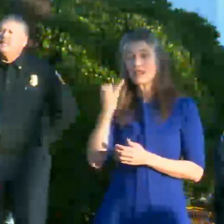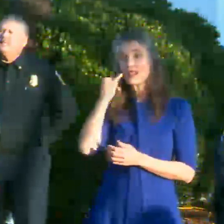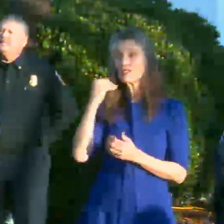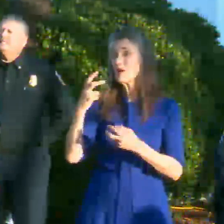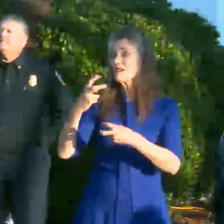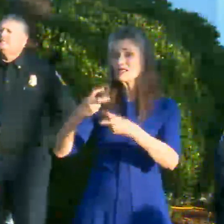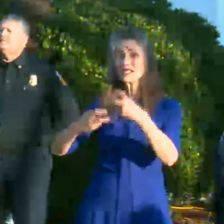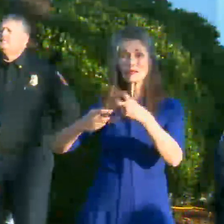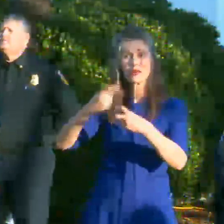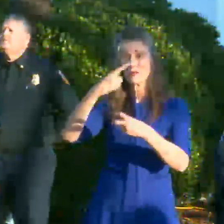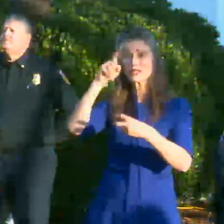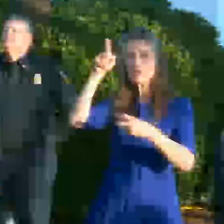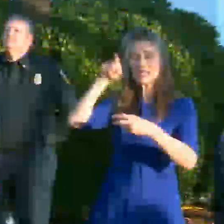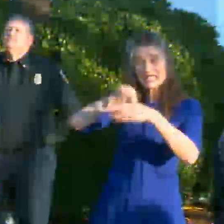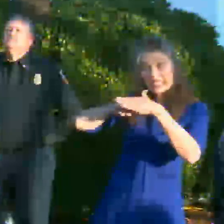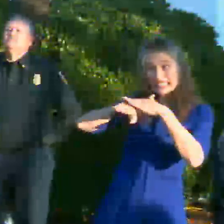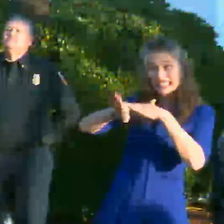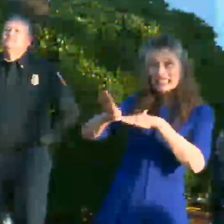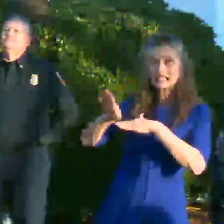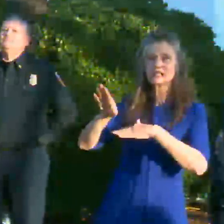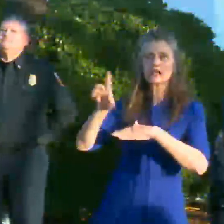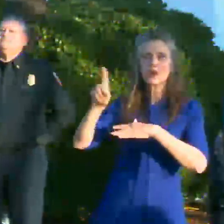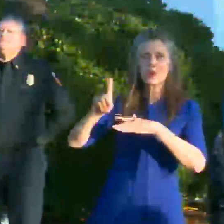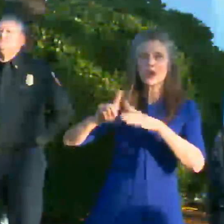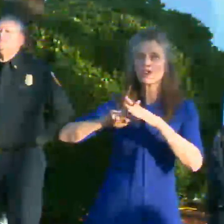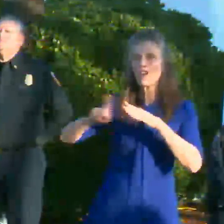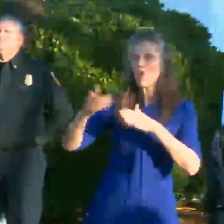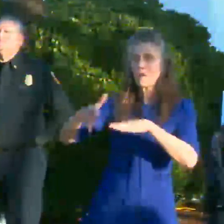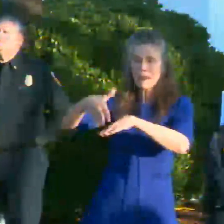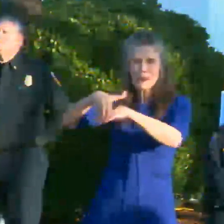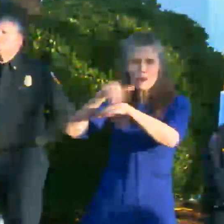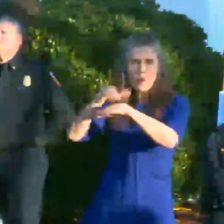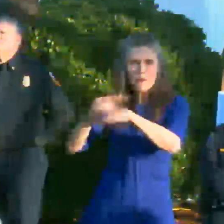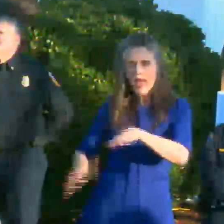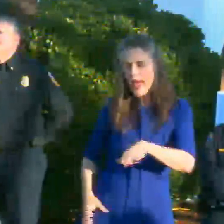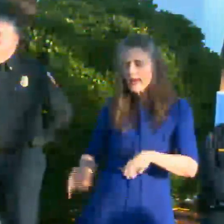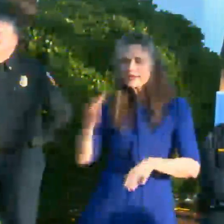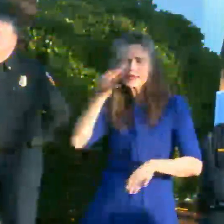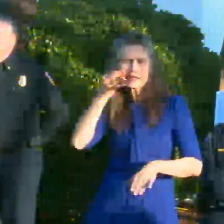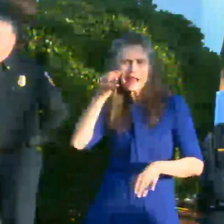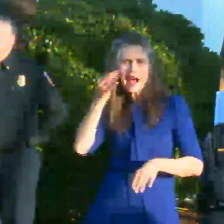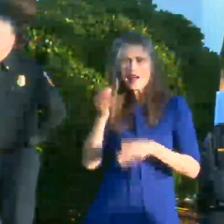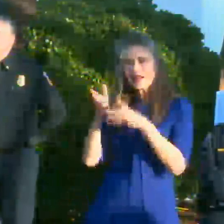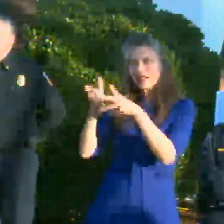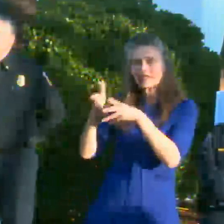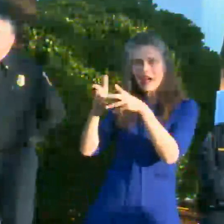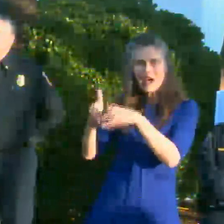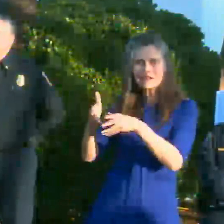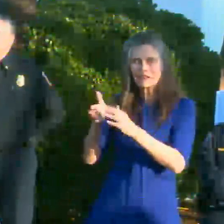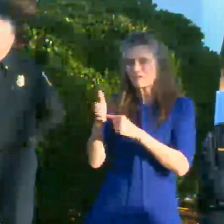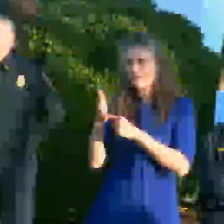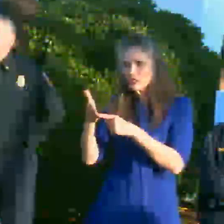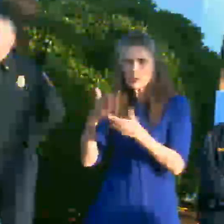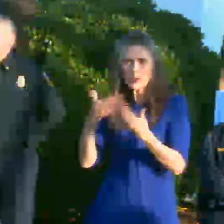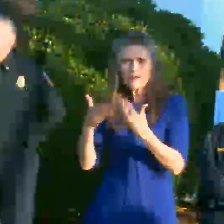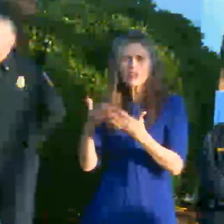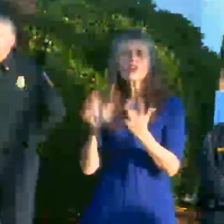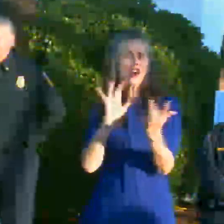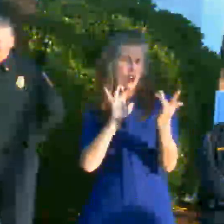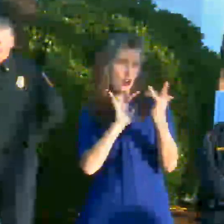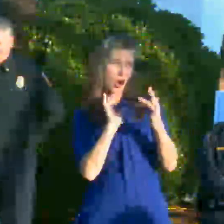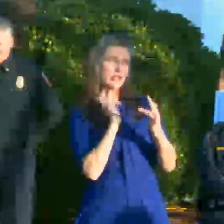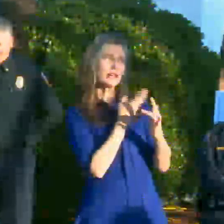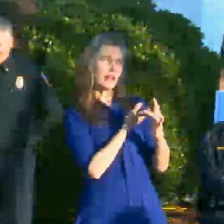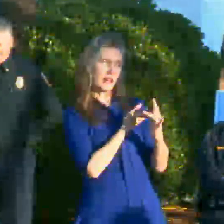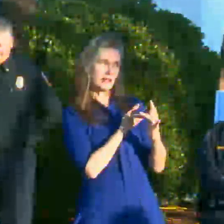difficulty because they need to get medication or they have a pet left behind or something along those lines, they can contact us and we will